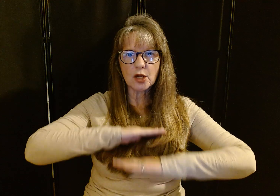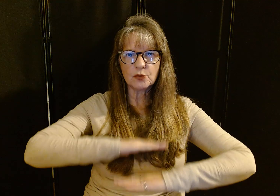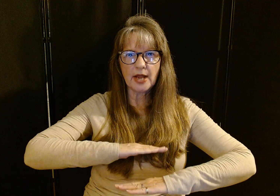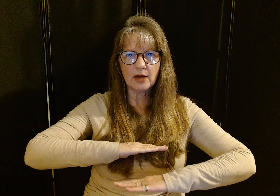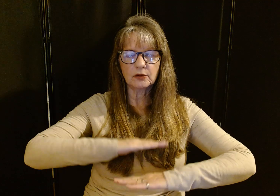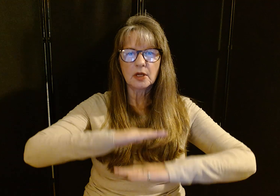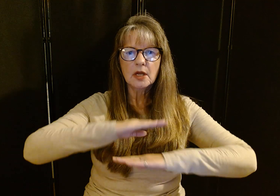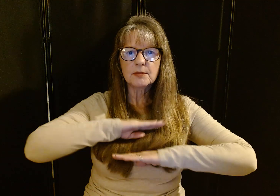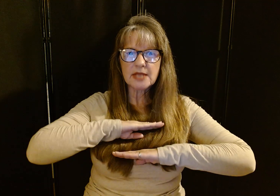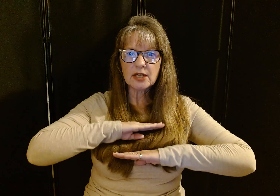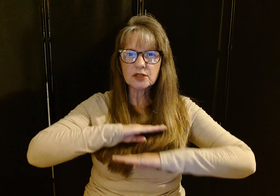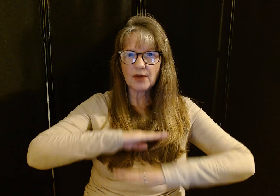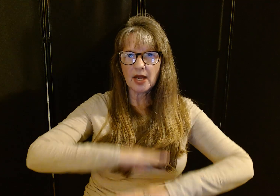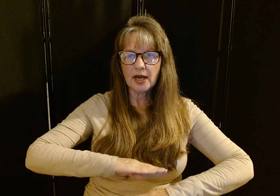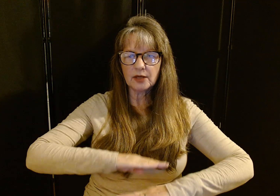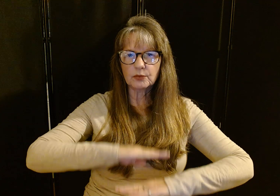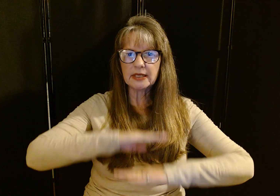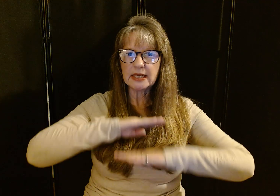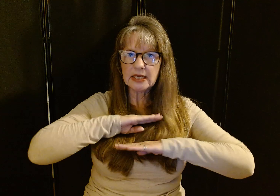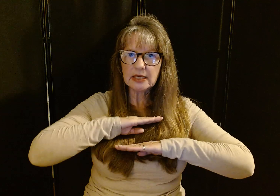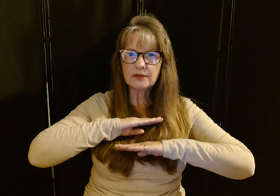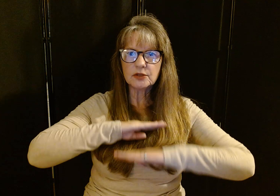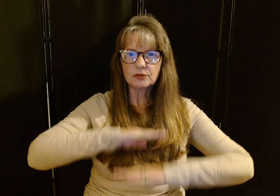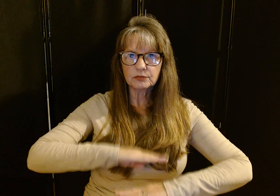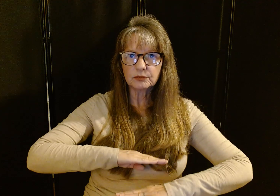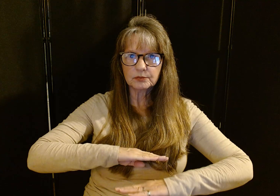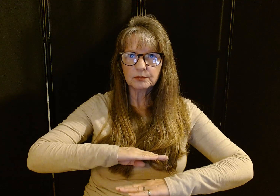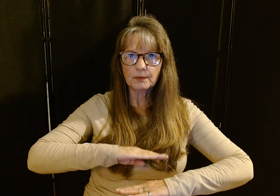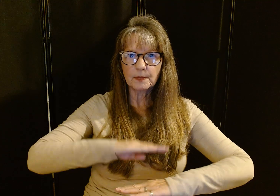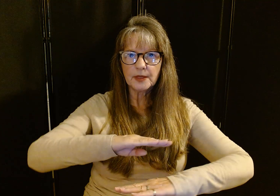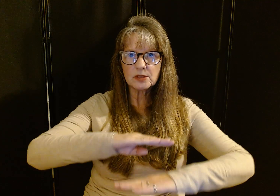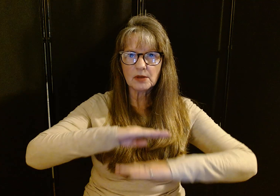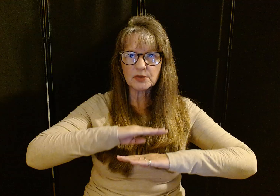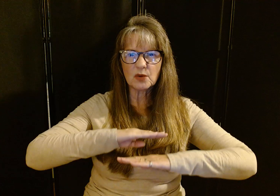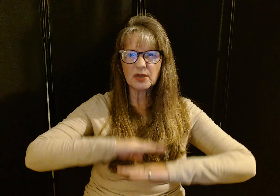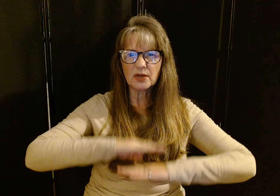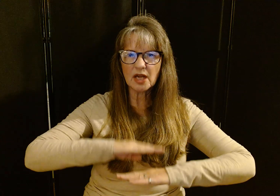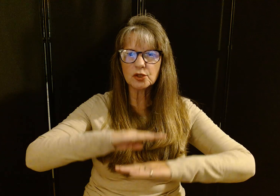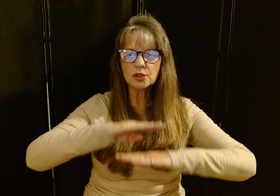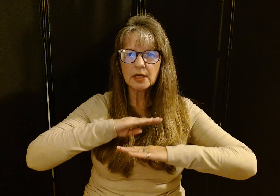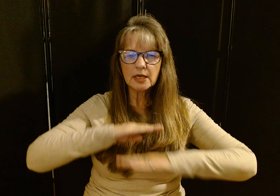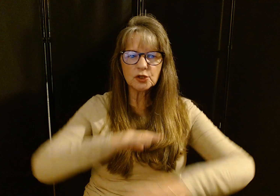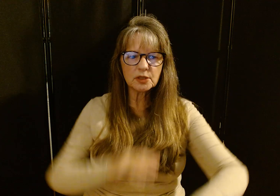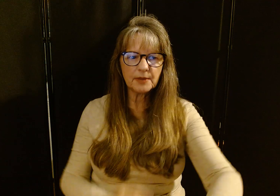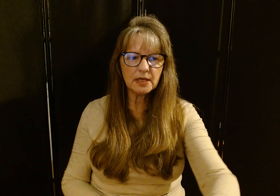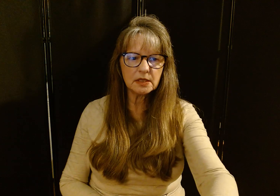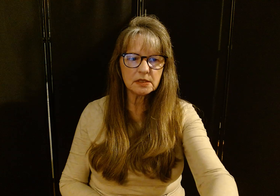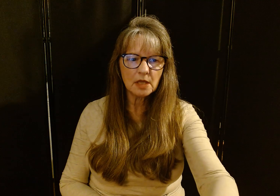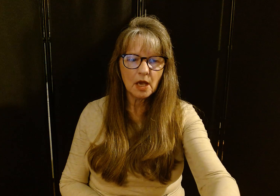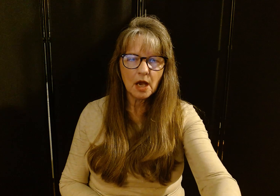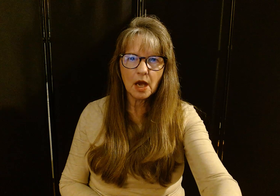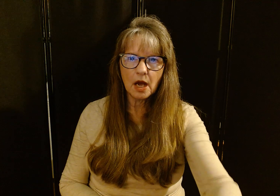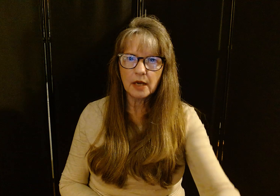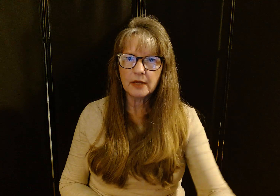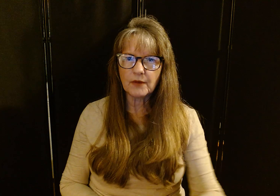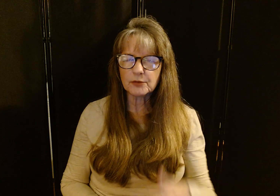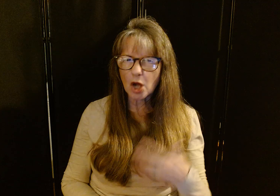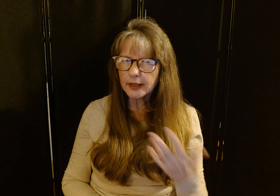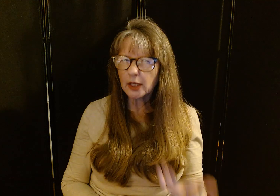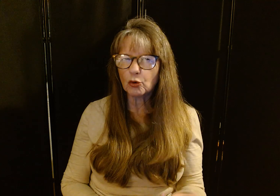down. Satisfied, relieved. Sometimes I don't want to touch. It just depends on if I'm talking or